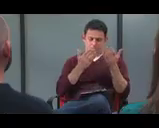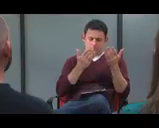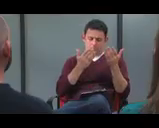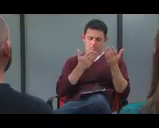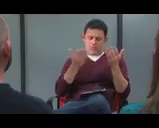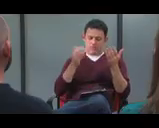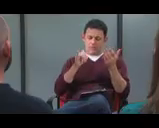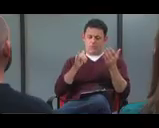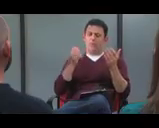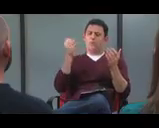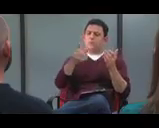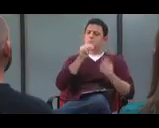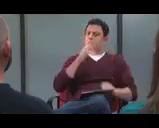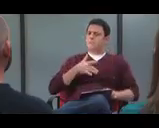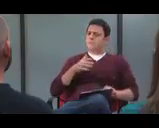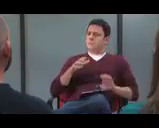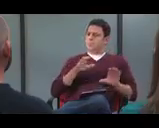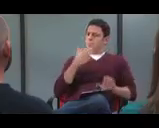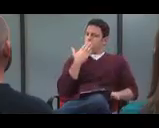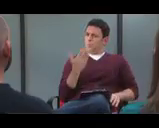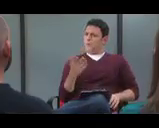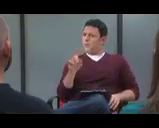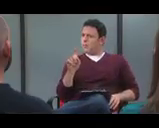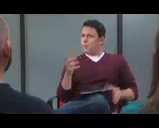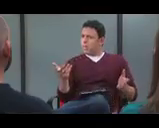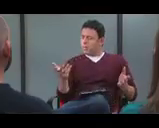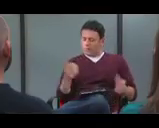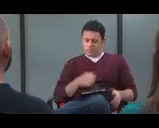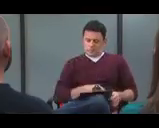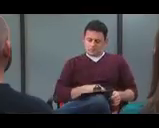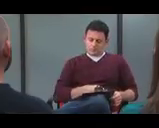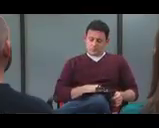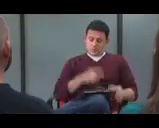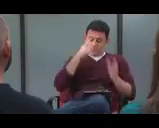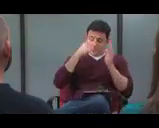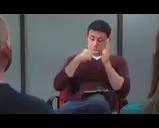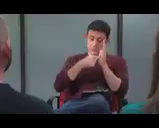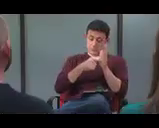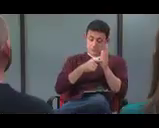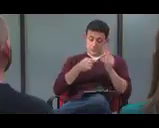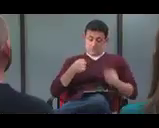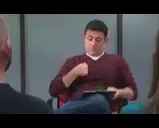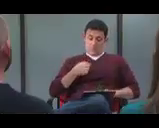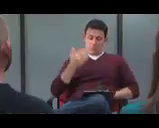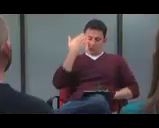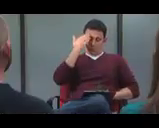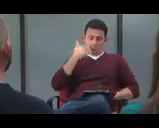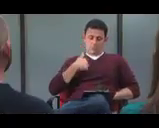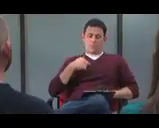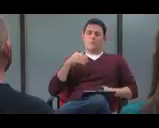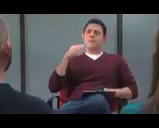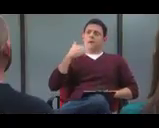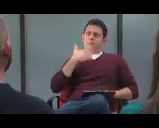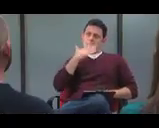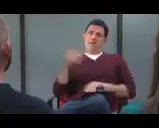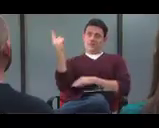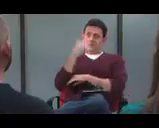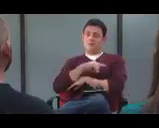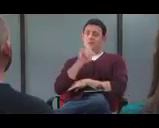that cause you to not do well? For example, I know that I'm more likely to have a bad day if I don't get enough